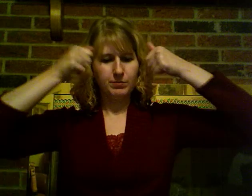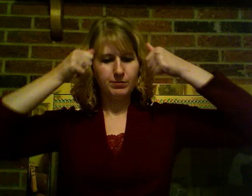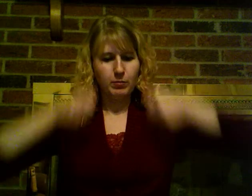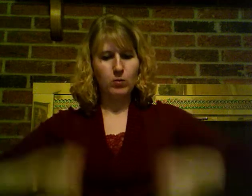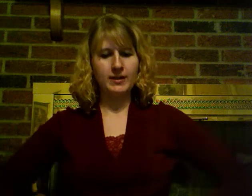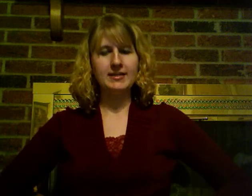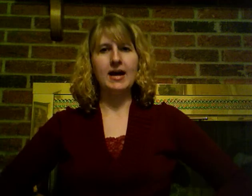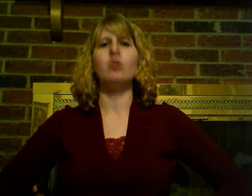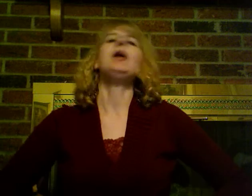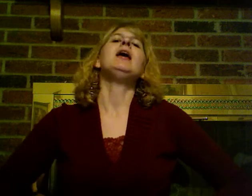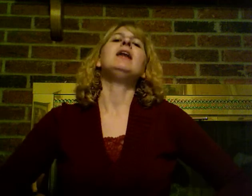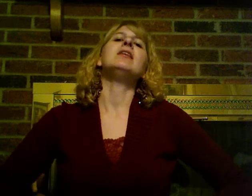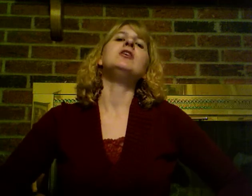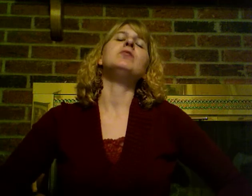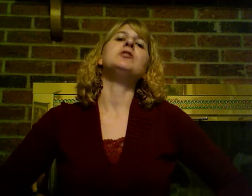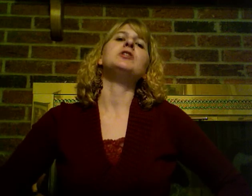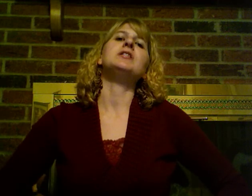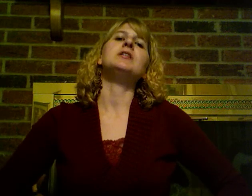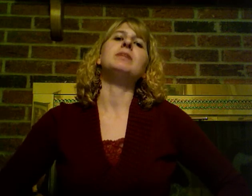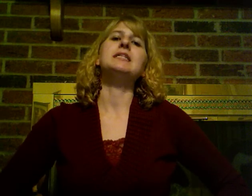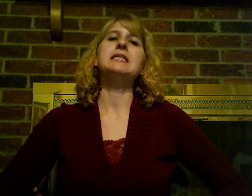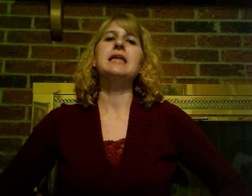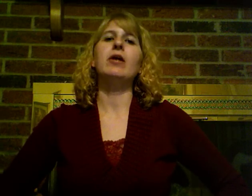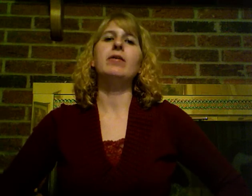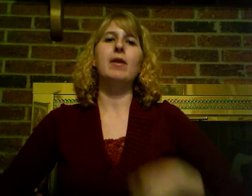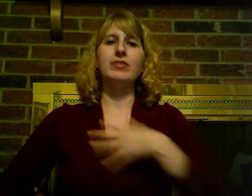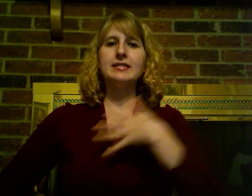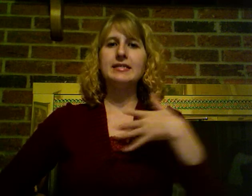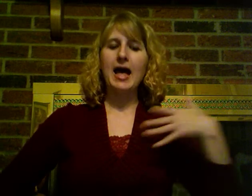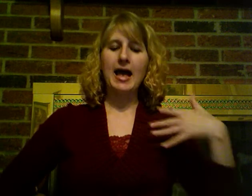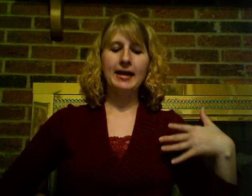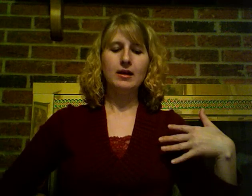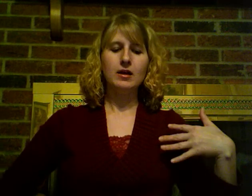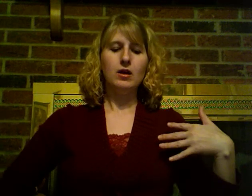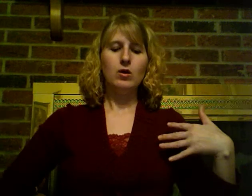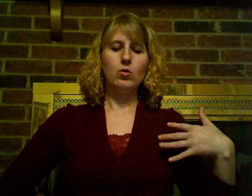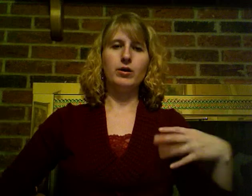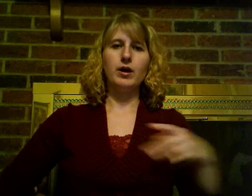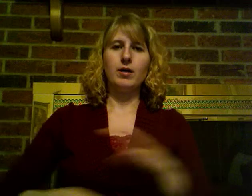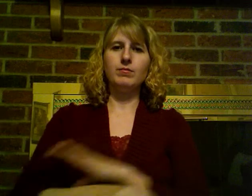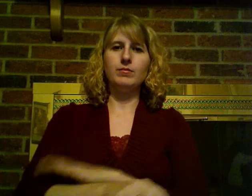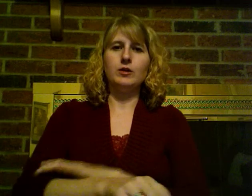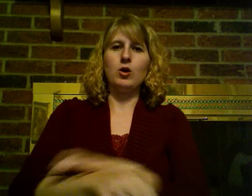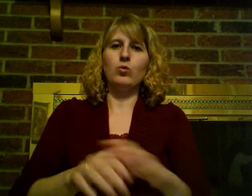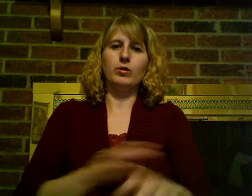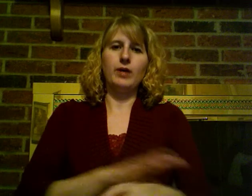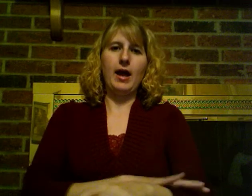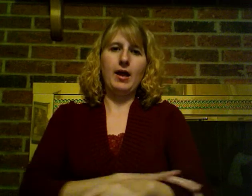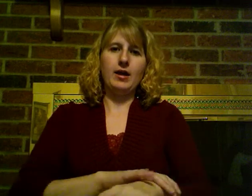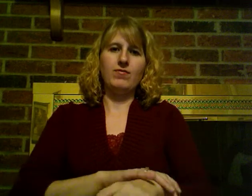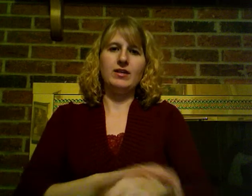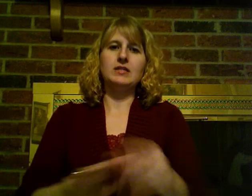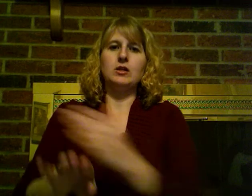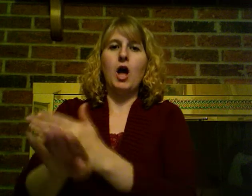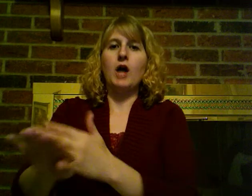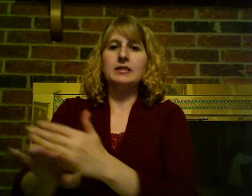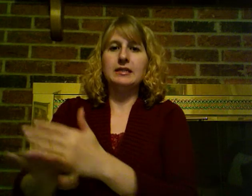you're pulling it down. And then you would just be detailed about the design, or if it's long